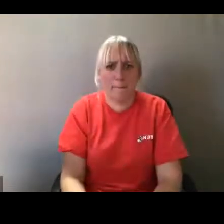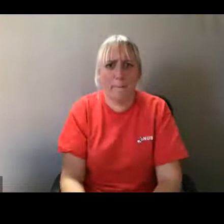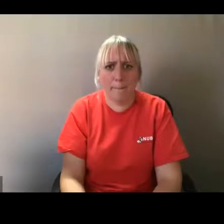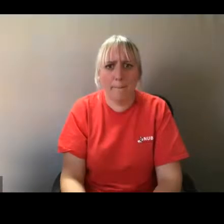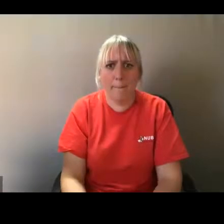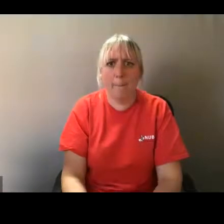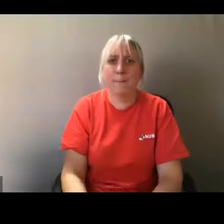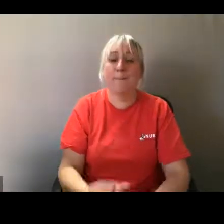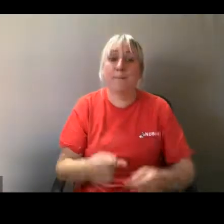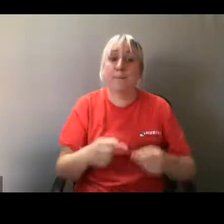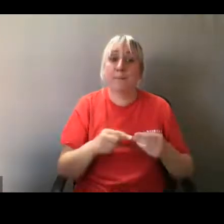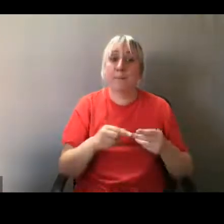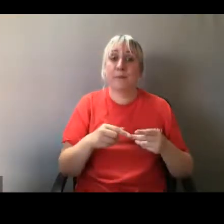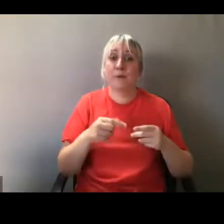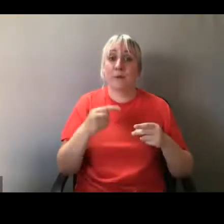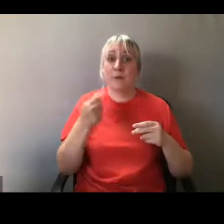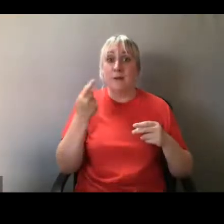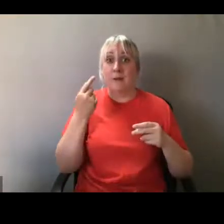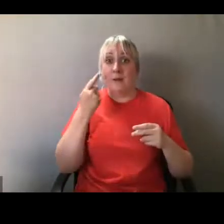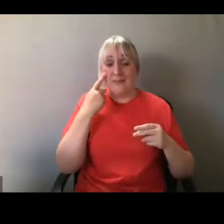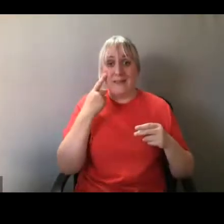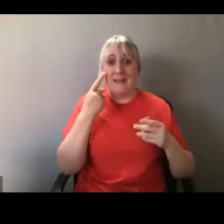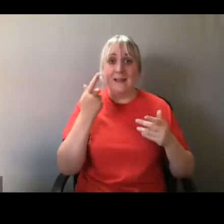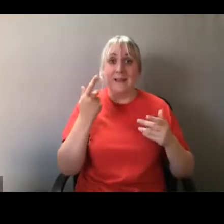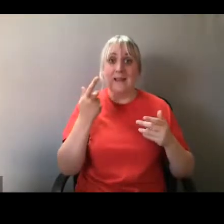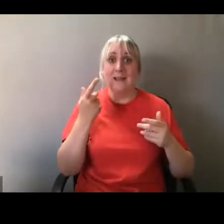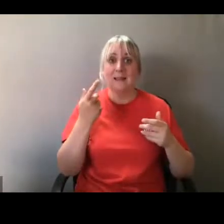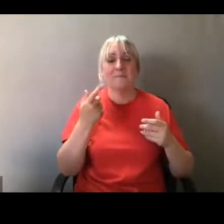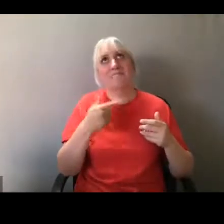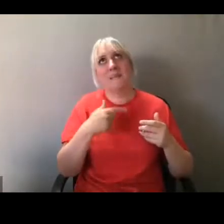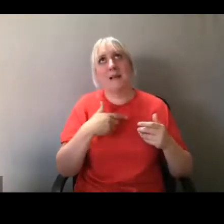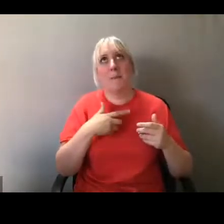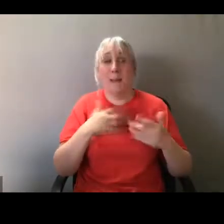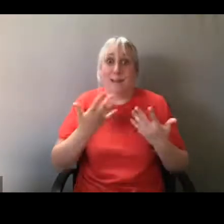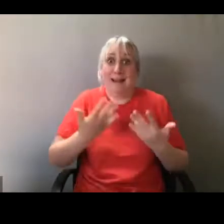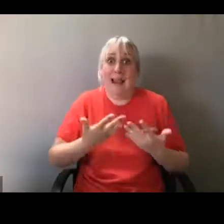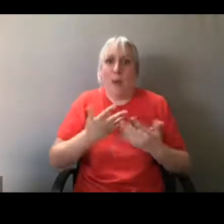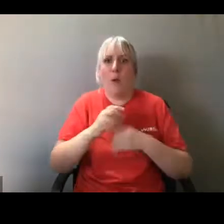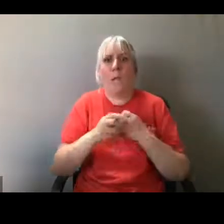is where I get a little bit contentious,